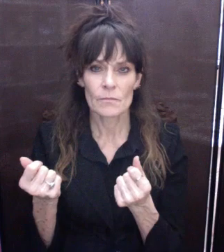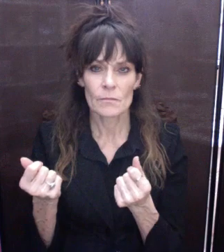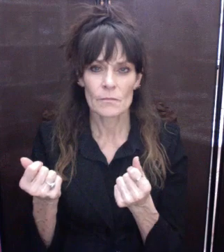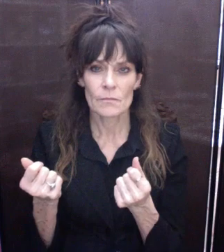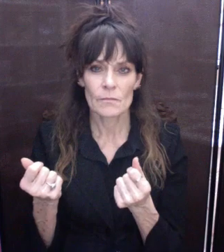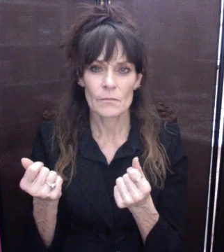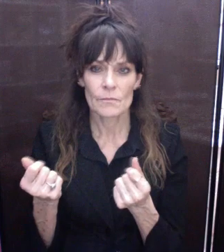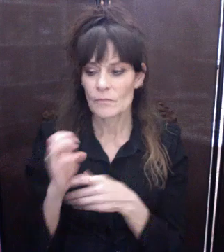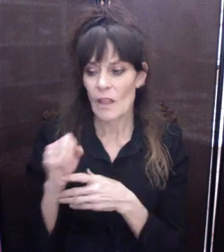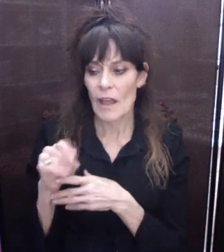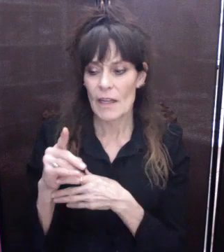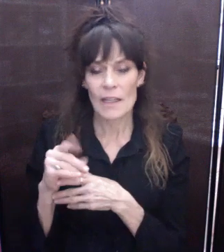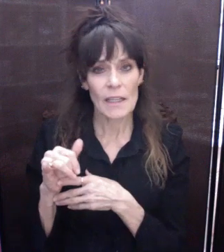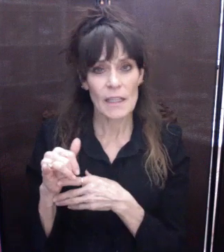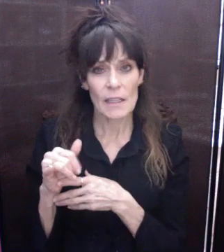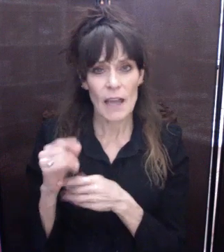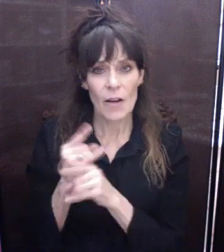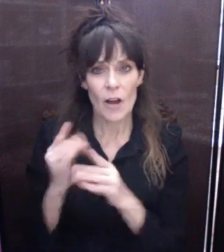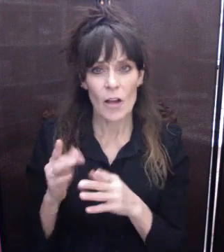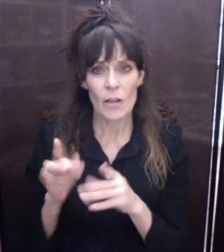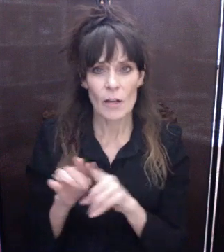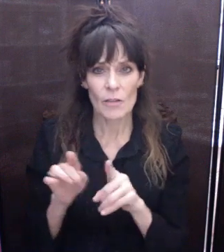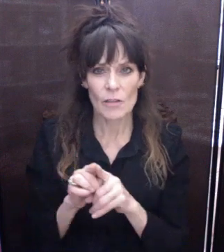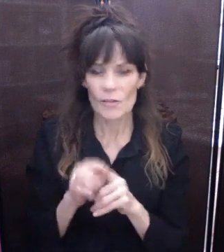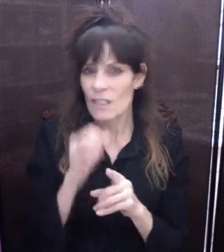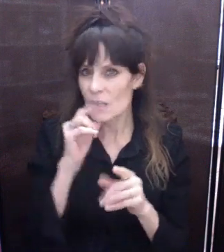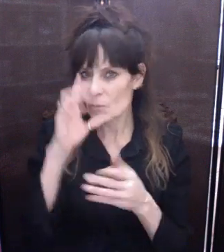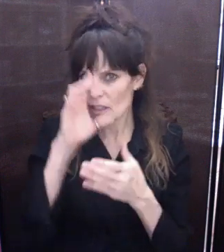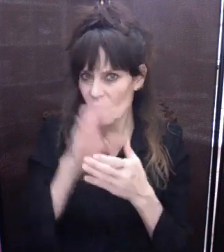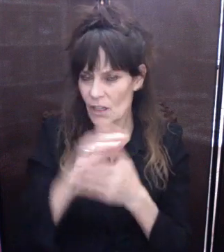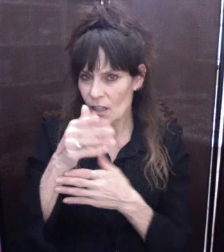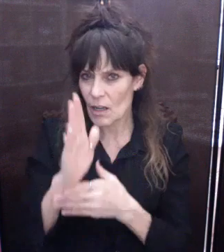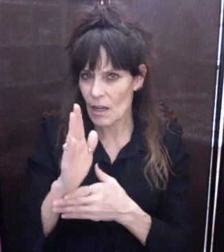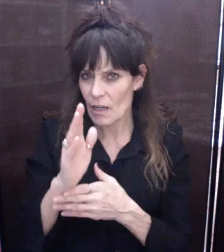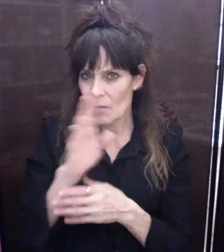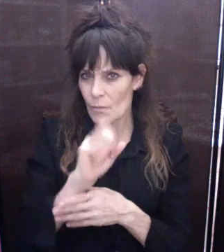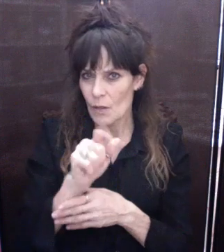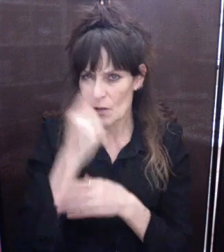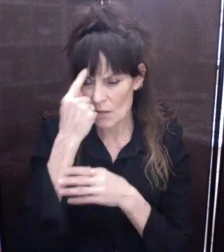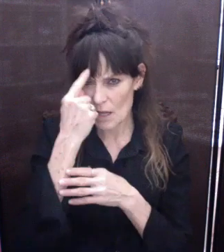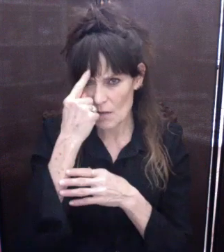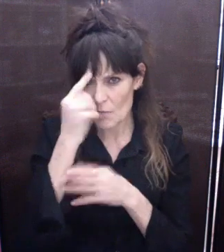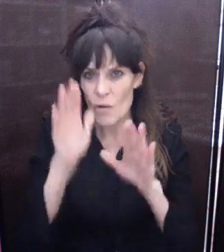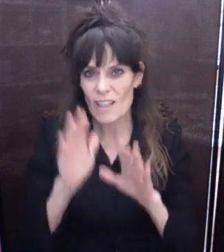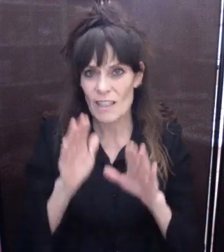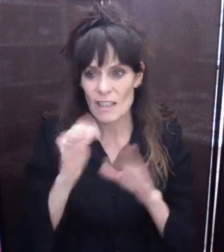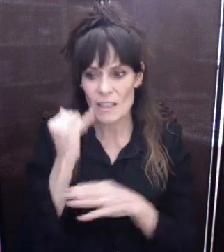Eddie was an alcoholic, but also an atheist, and Bill thought he would create a great sensation if this atheist would recover using